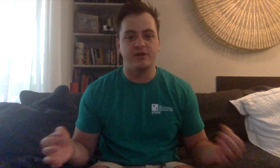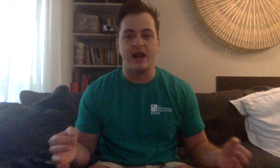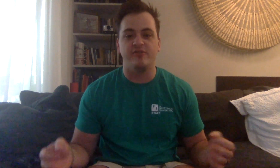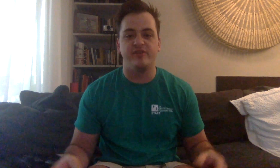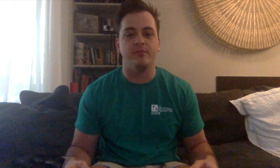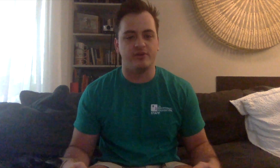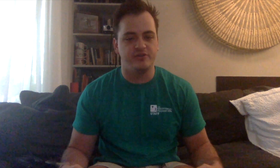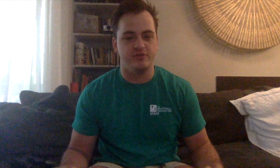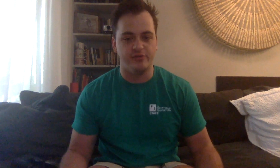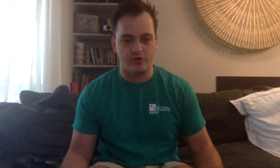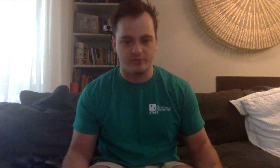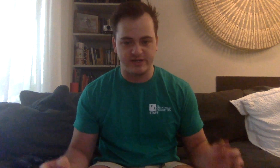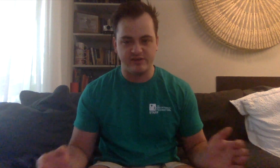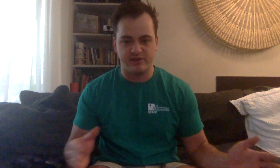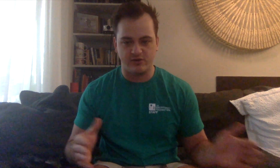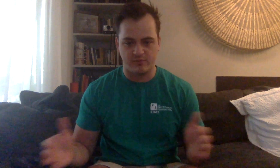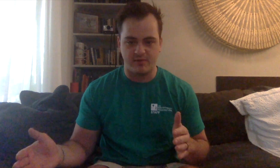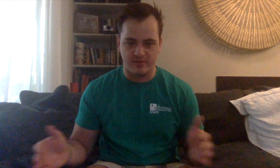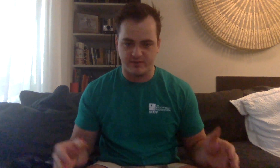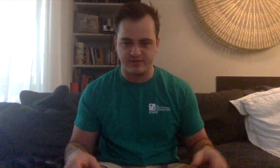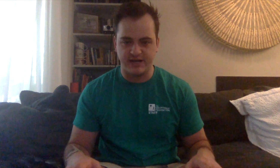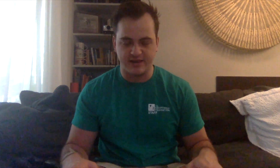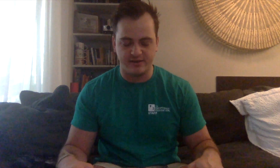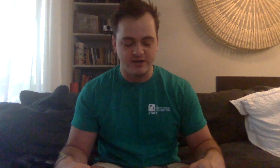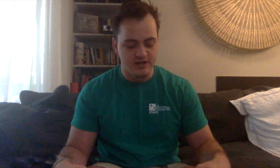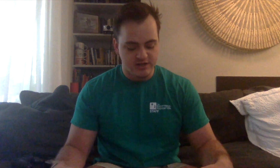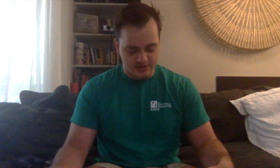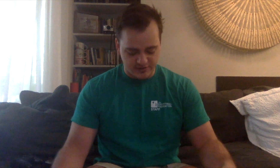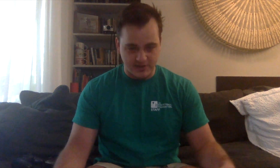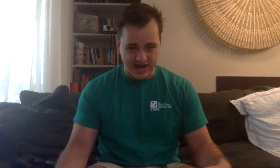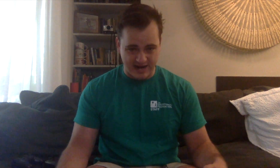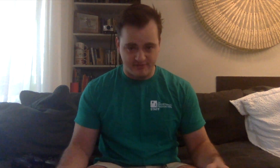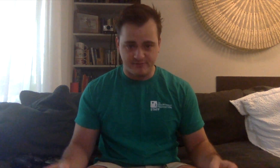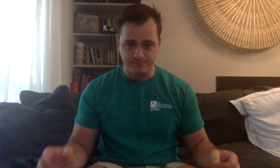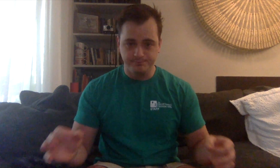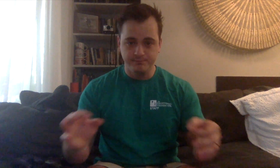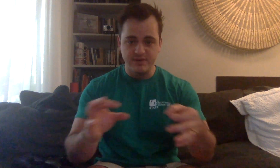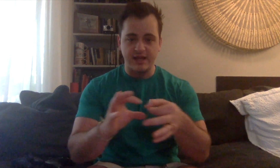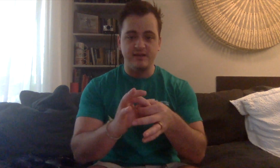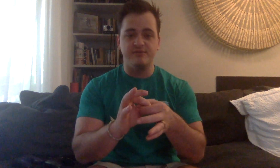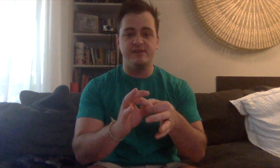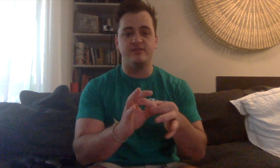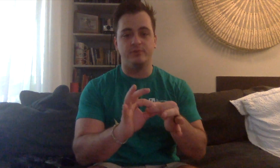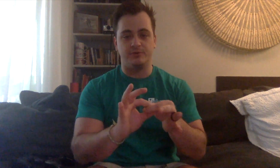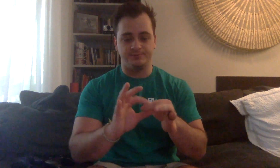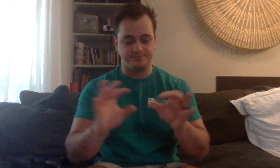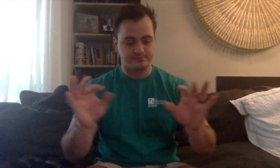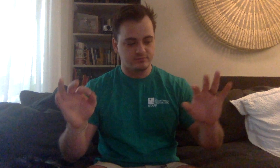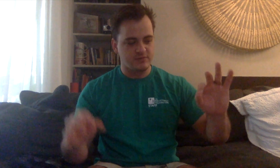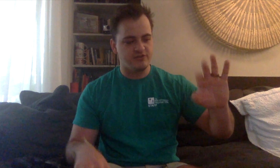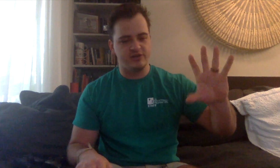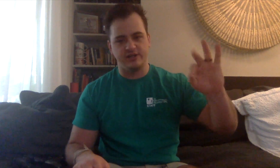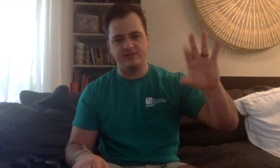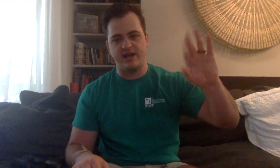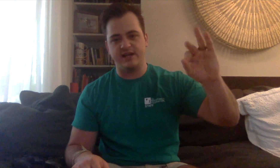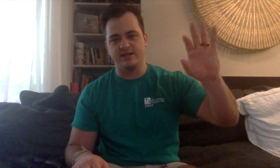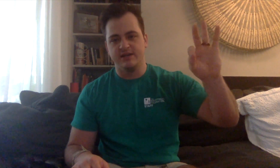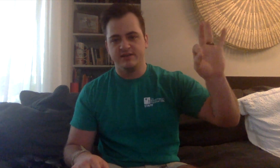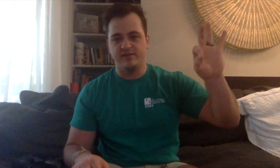of similar too, so it'll be easy to remember them together. So we have indivisible. So you're going to take, there's